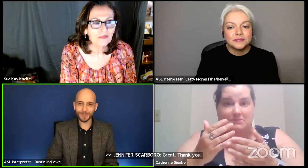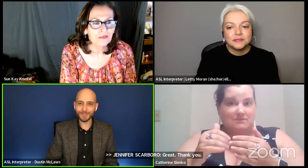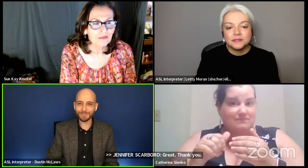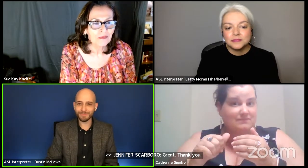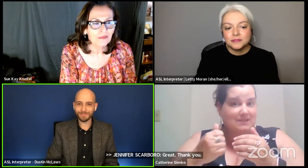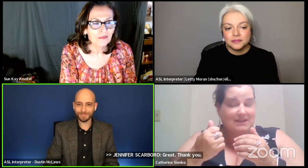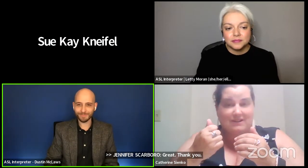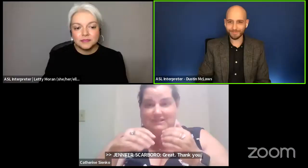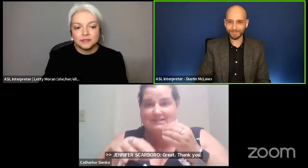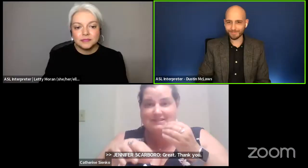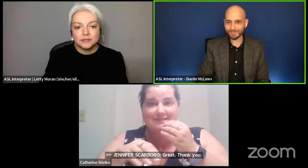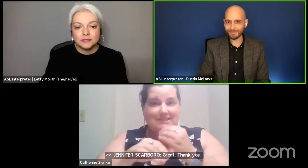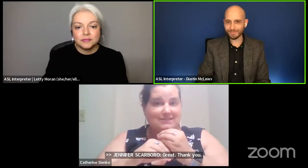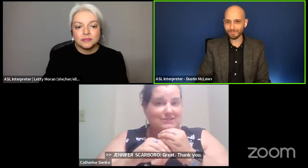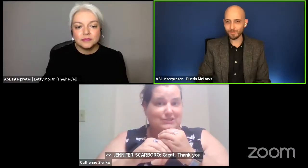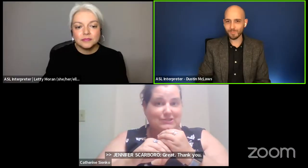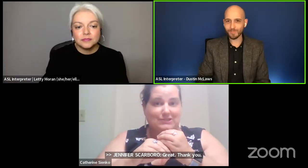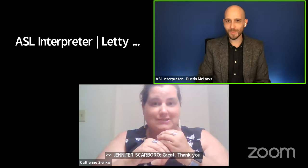Thank you.